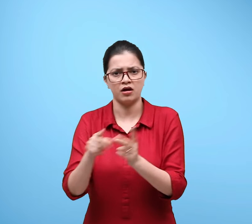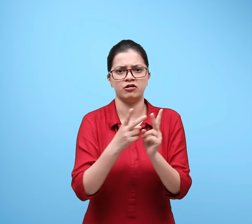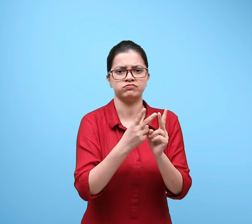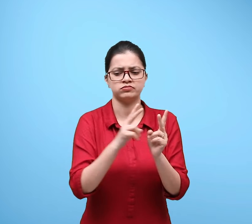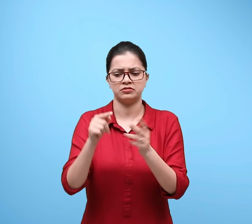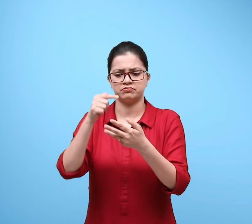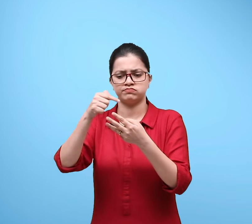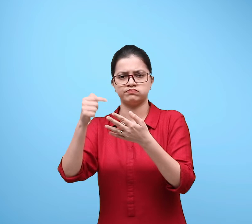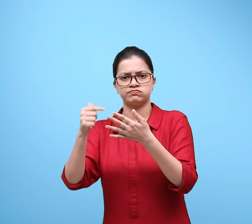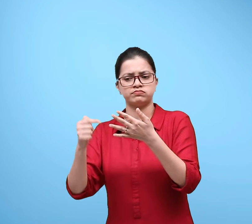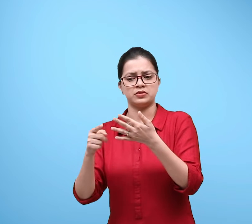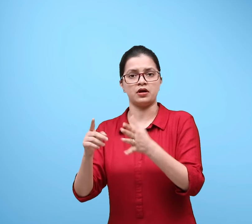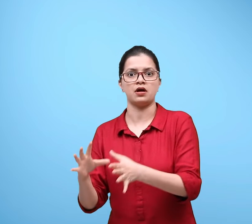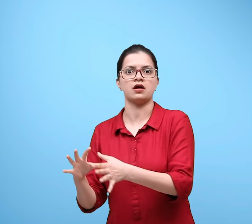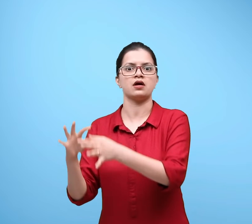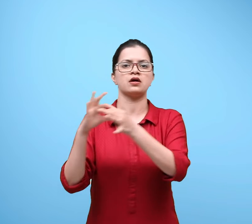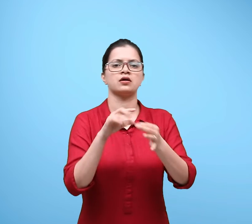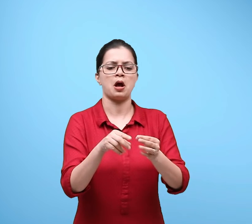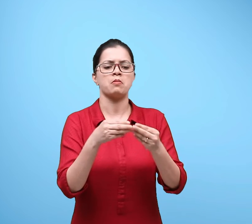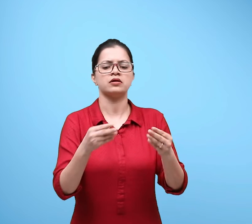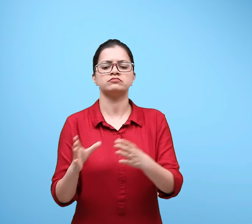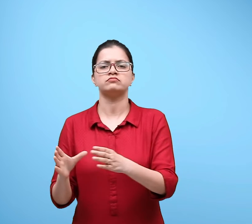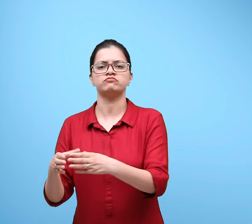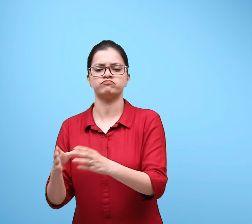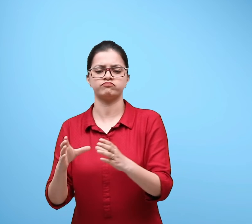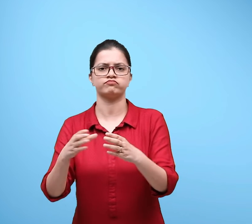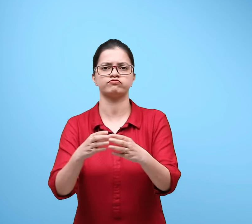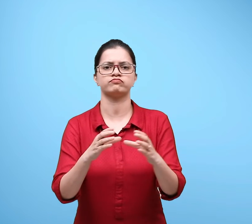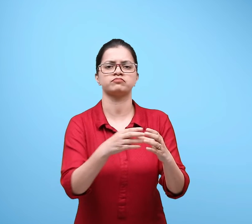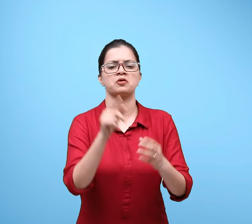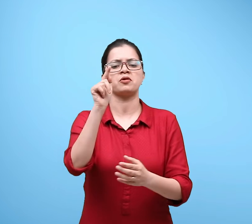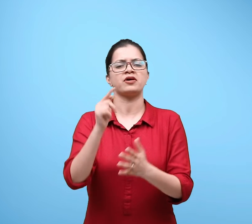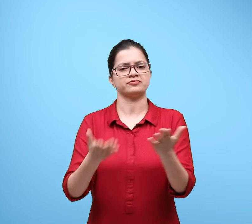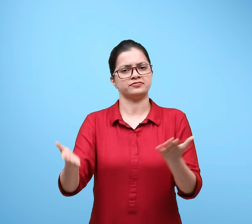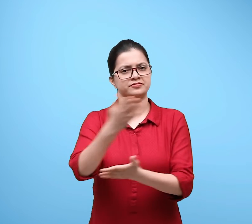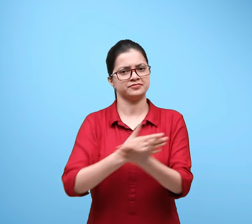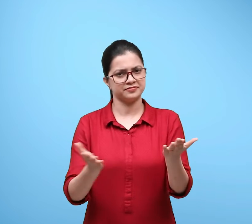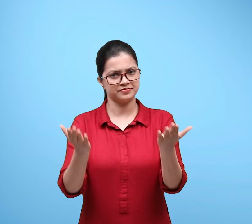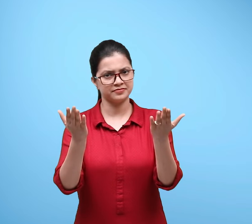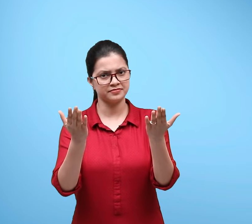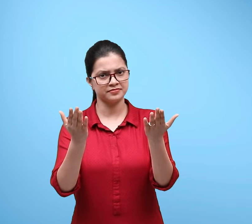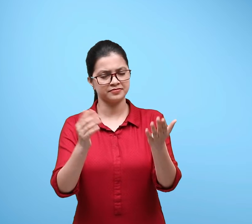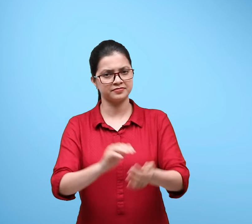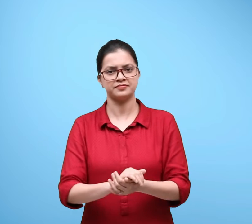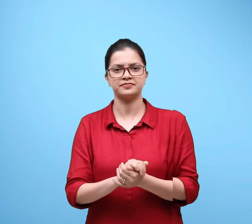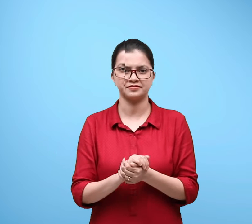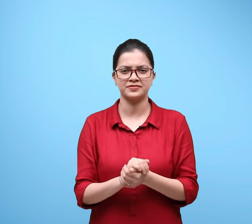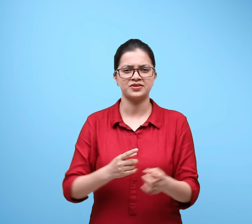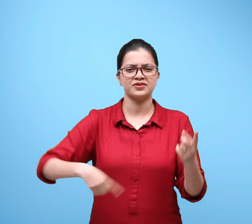Materials can be grouped on the basis of similarities or differences in their properties. Why